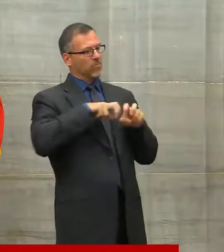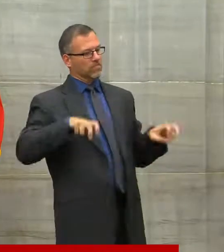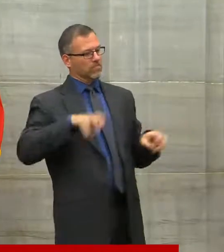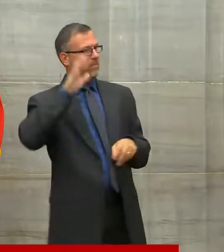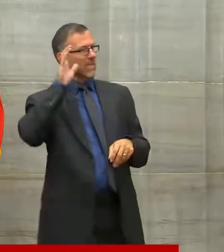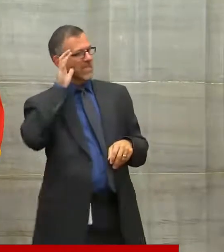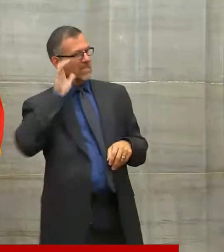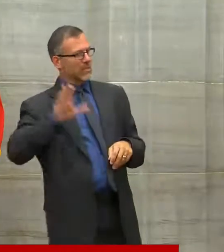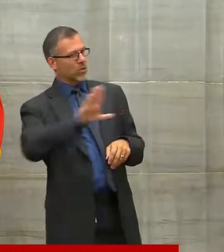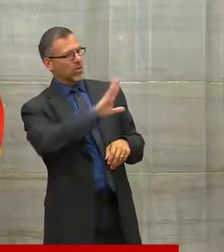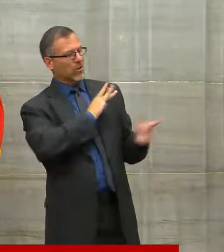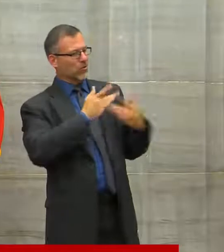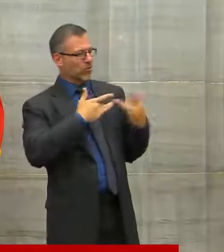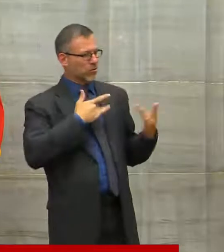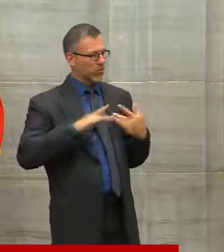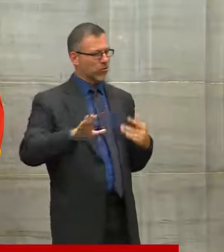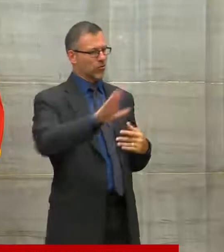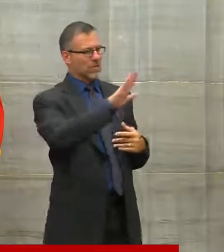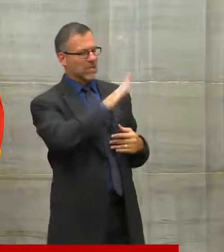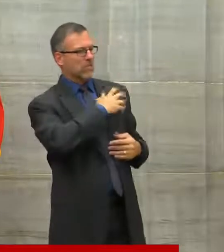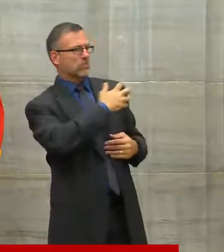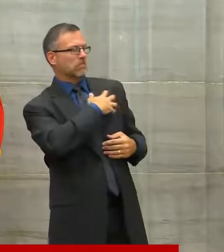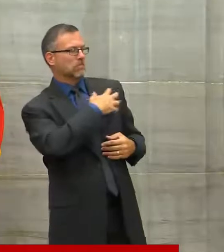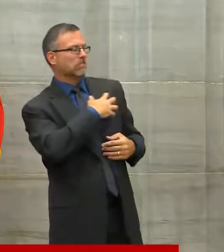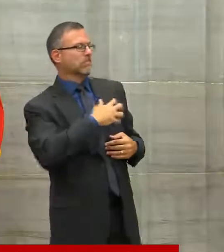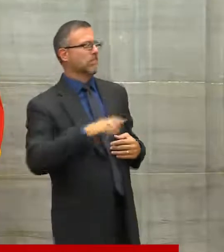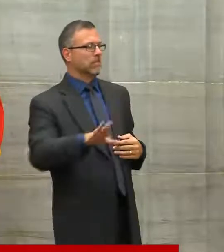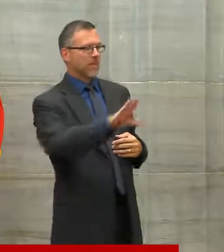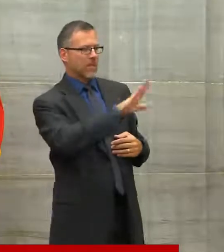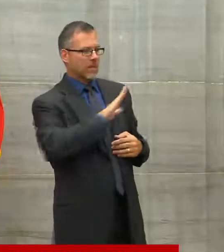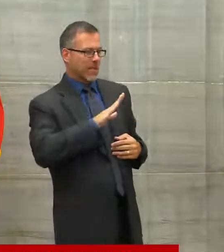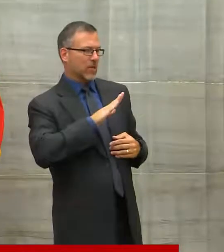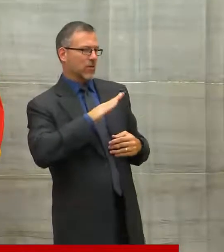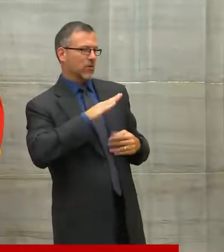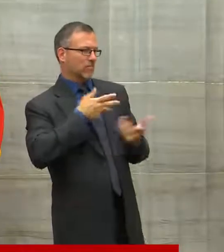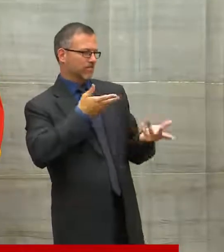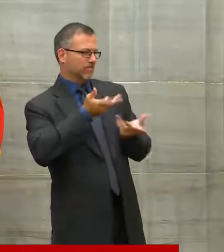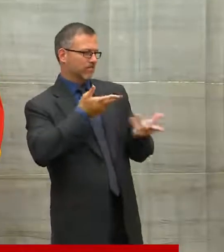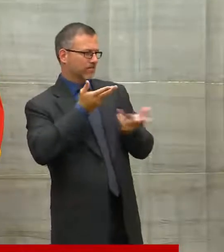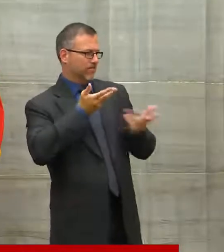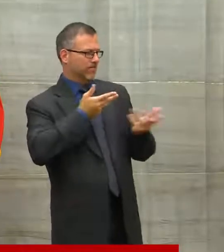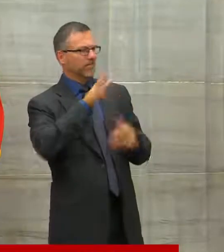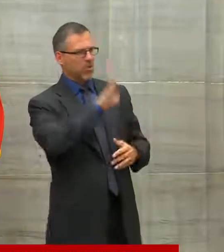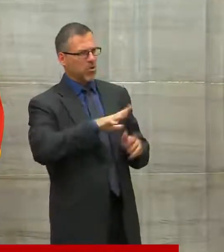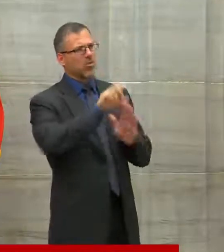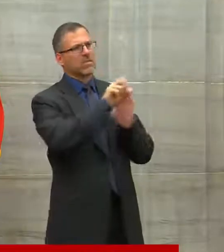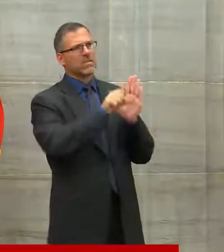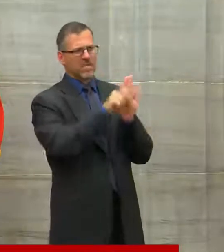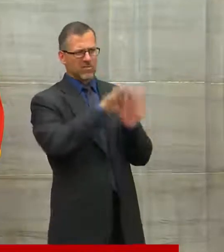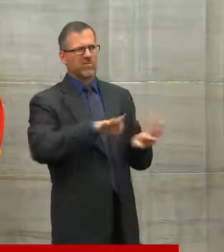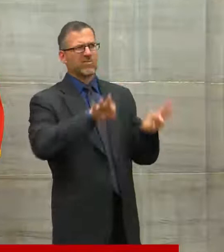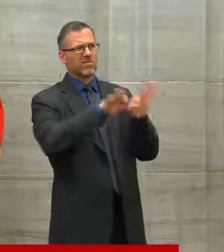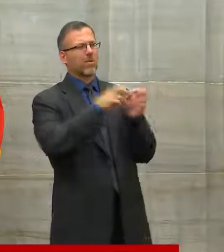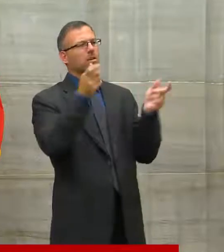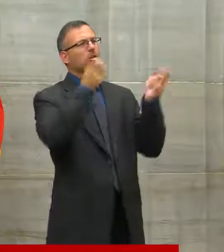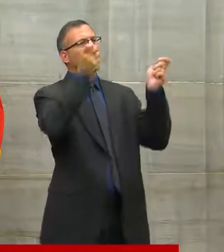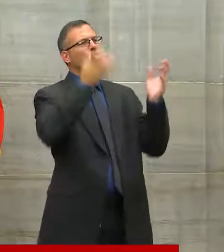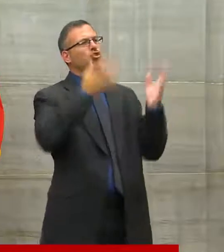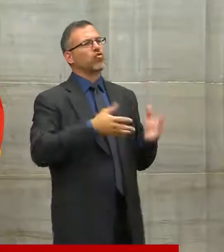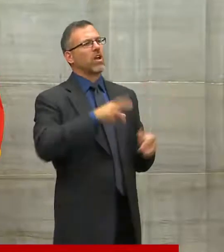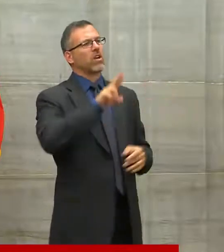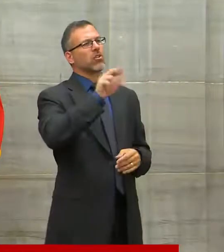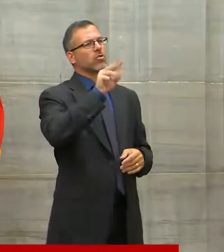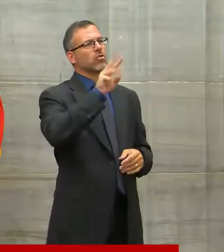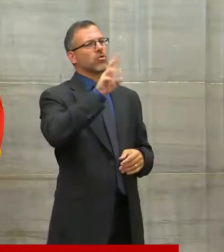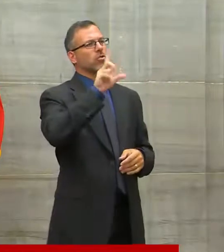listening to individuals, listening to having actually listening conversations across the state. Director Rollins and I talked